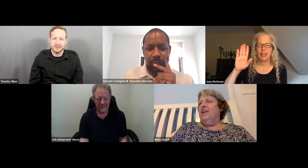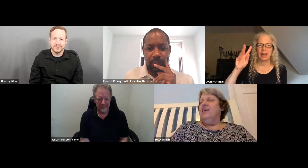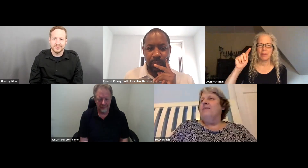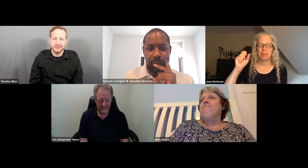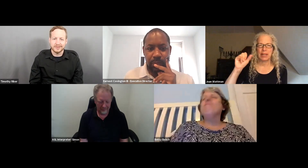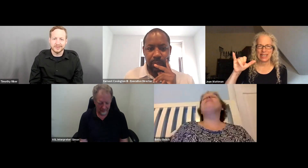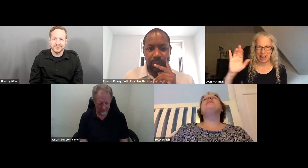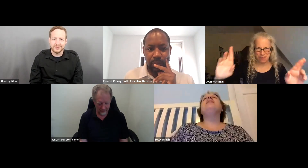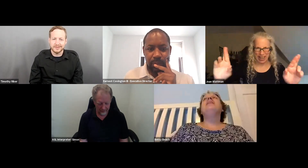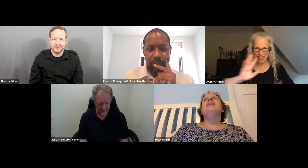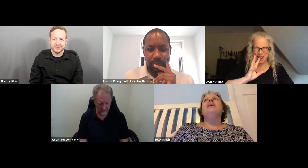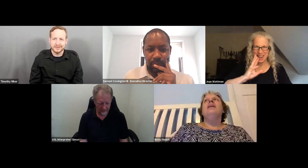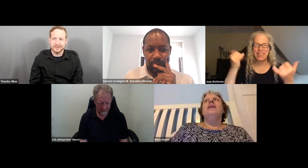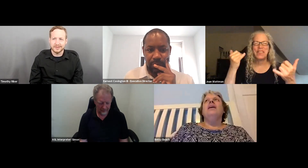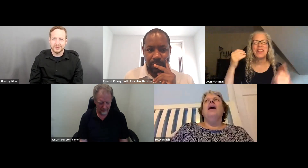think.